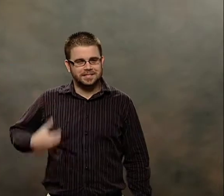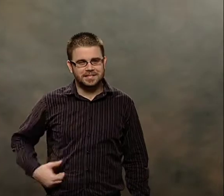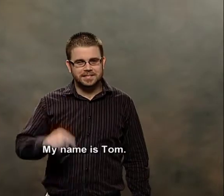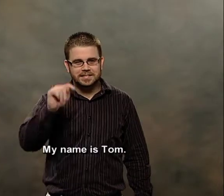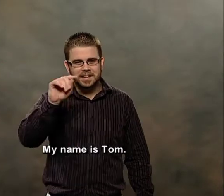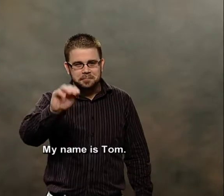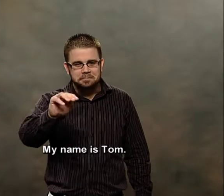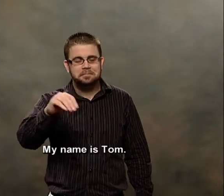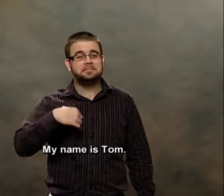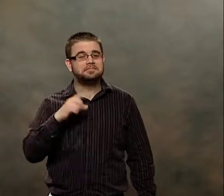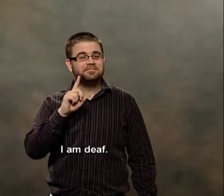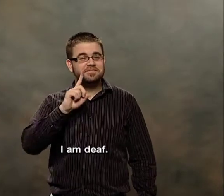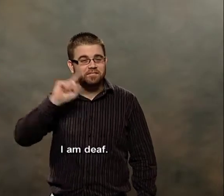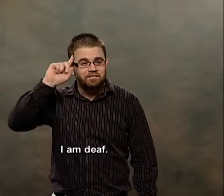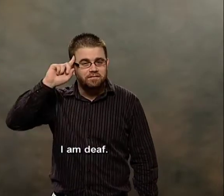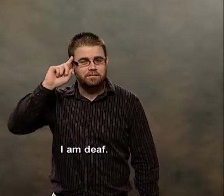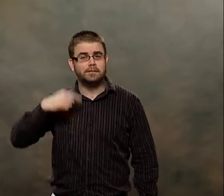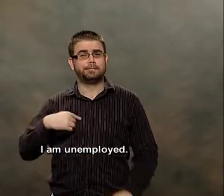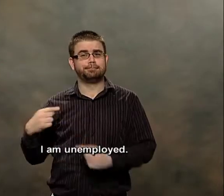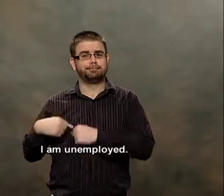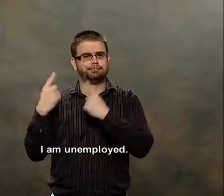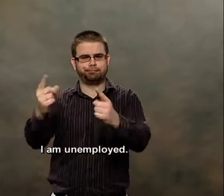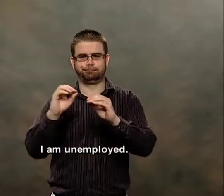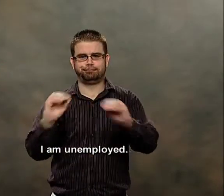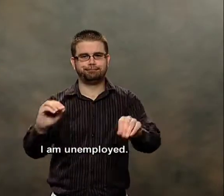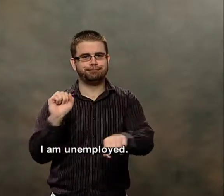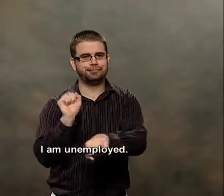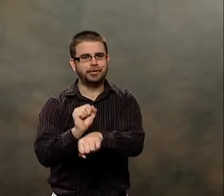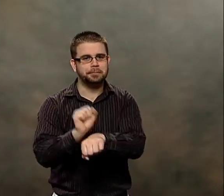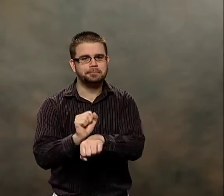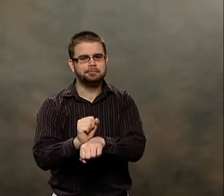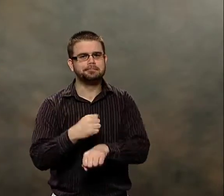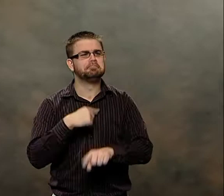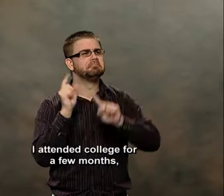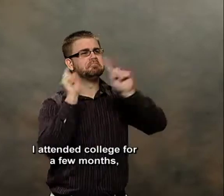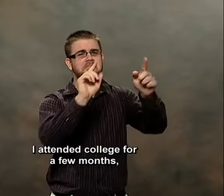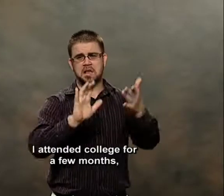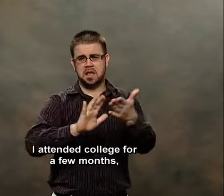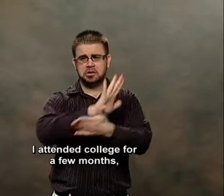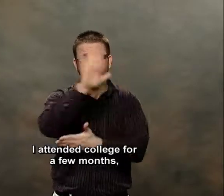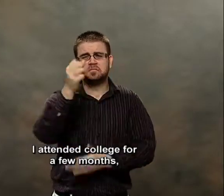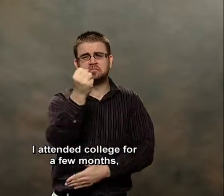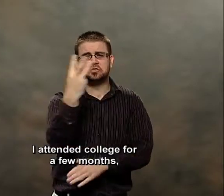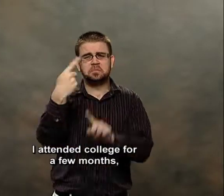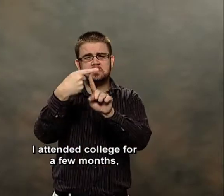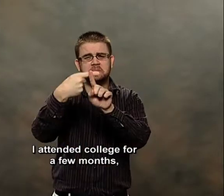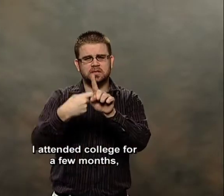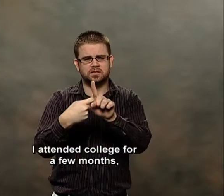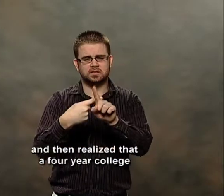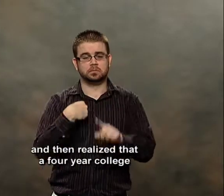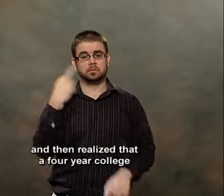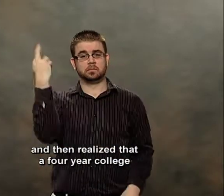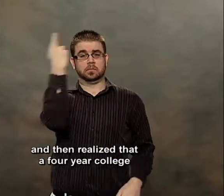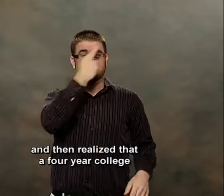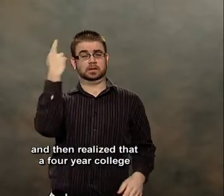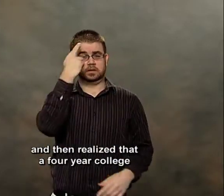My name is Tom. I'm deaf. I'm unemployed. I attended college for a few months and then realized